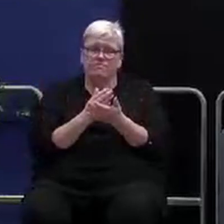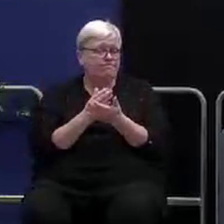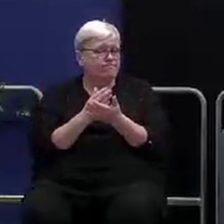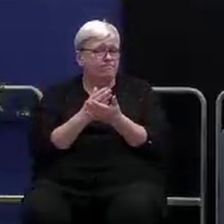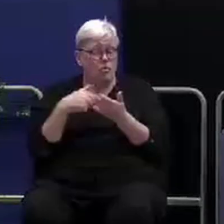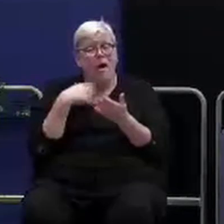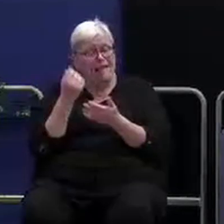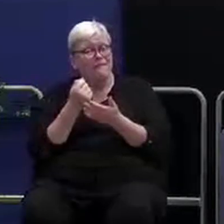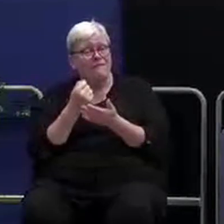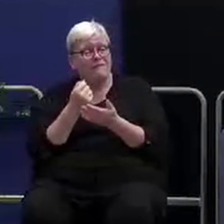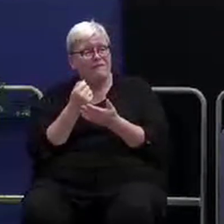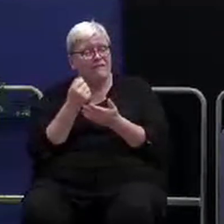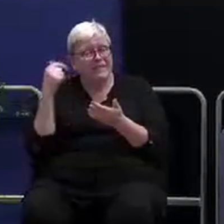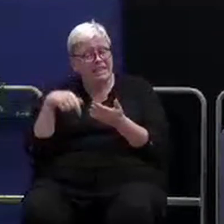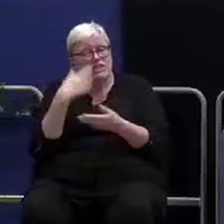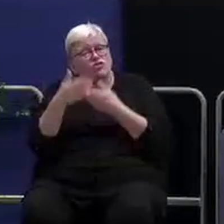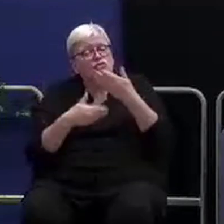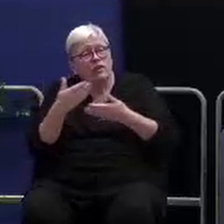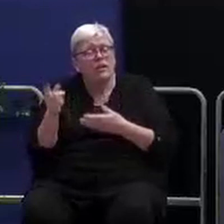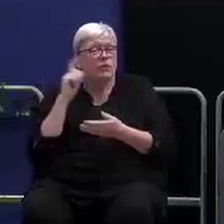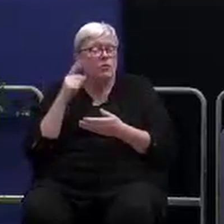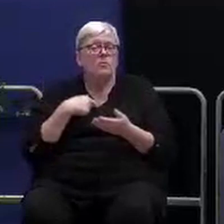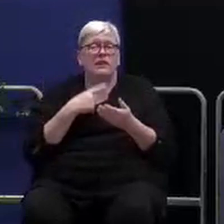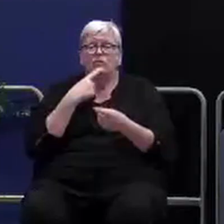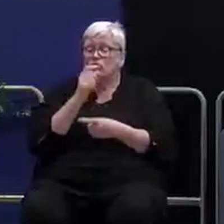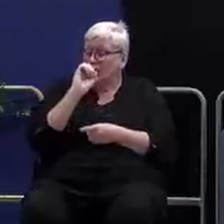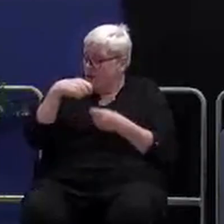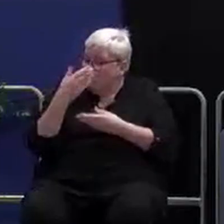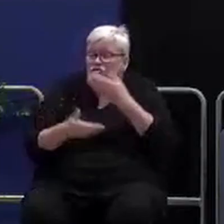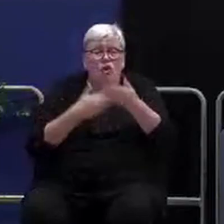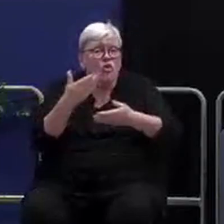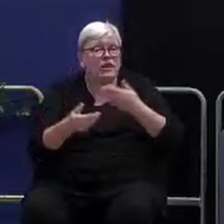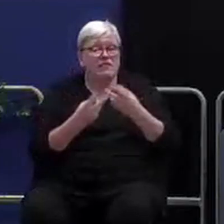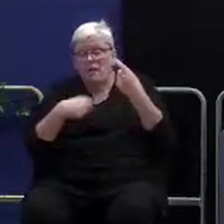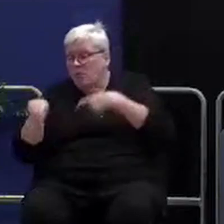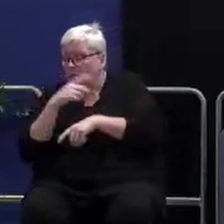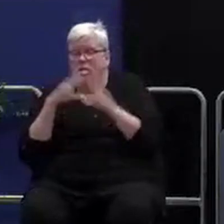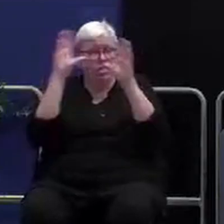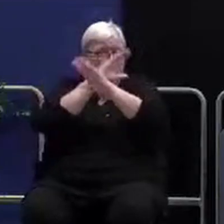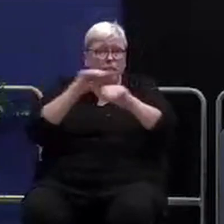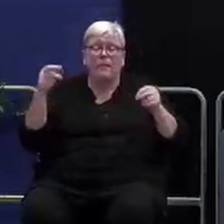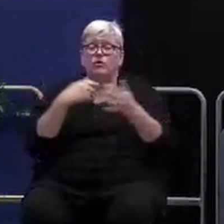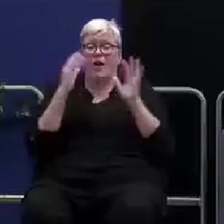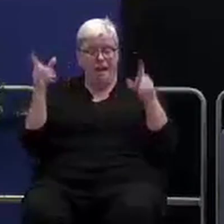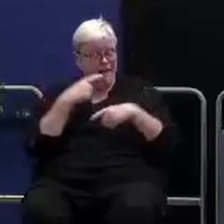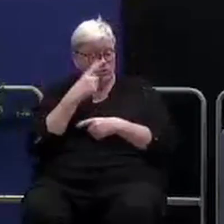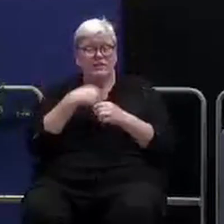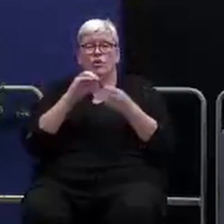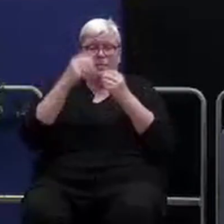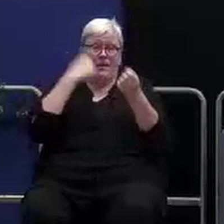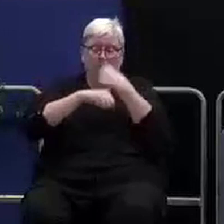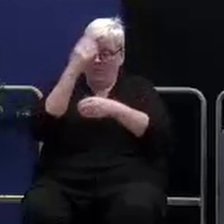I have. So this is the story of a woman who told her own stories and told others. It is the story I have to tell to make her